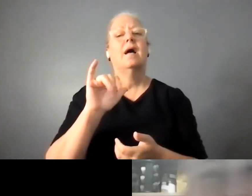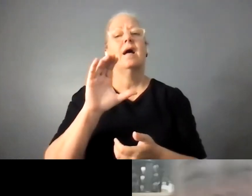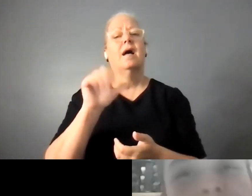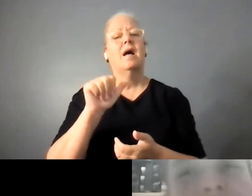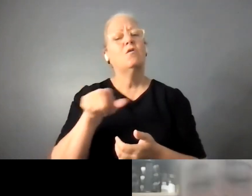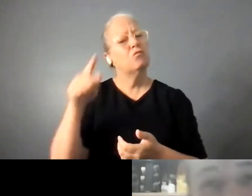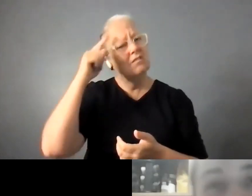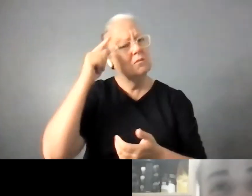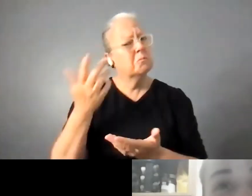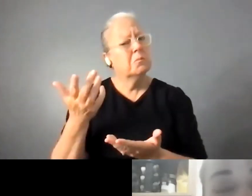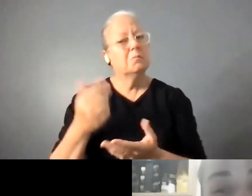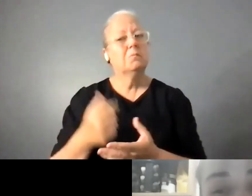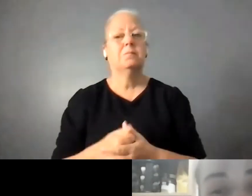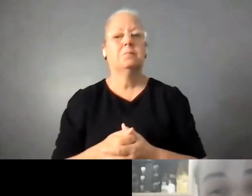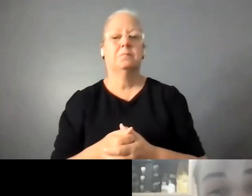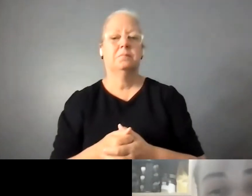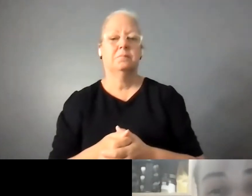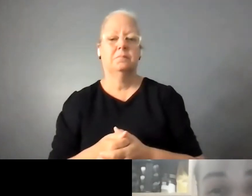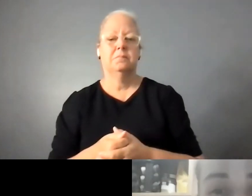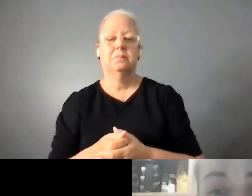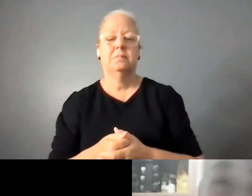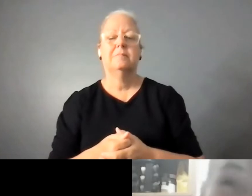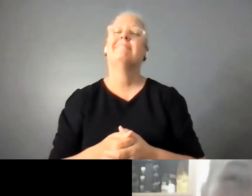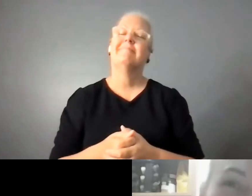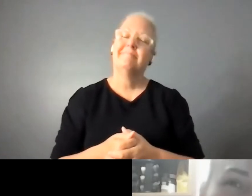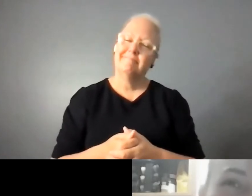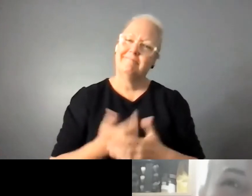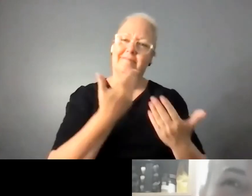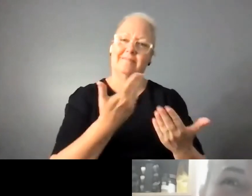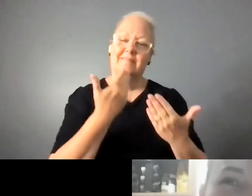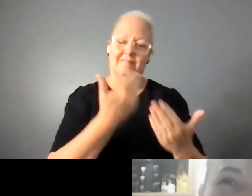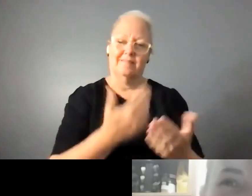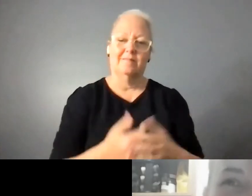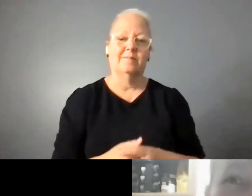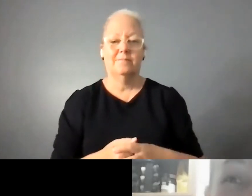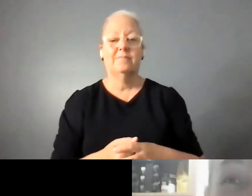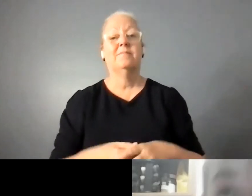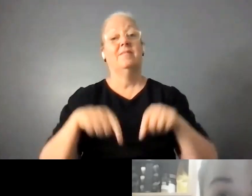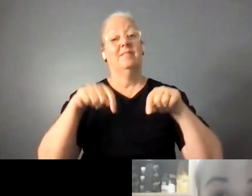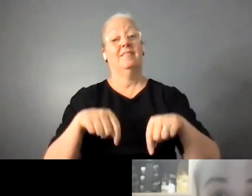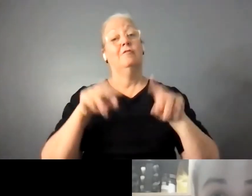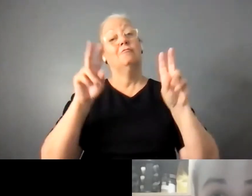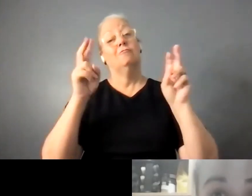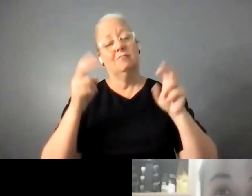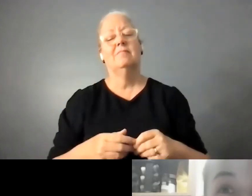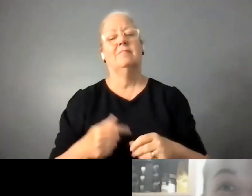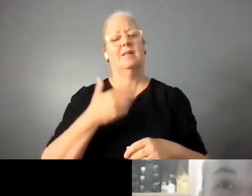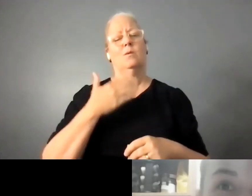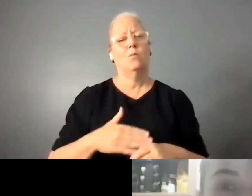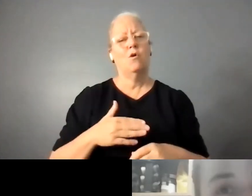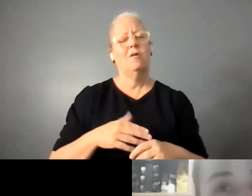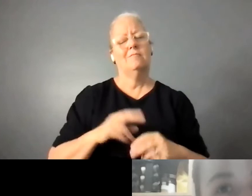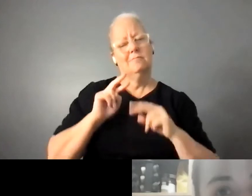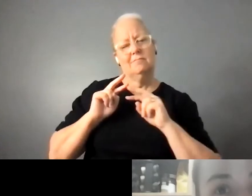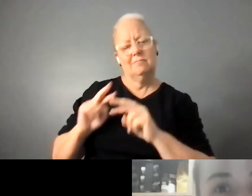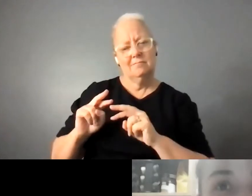Thanks again. On this particular issue, I would like to focus on the research we did as the